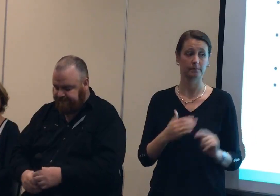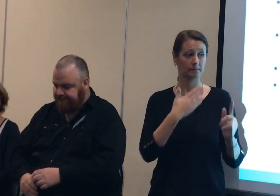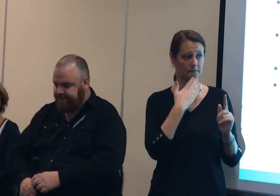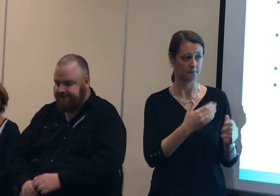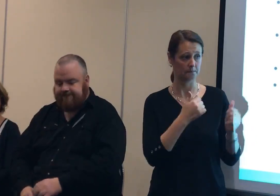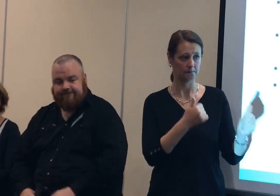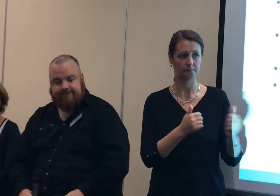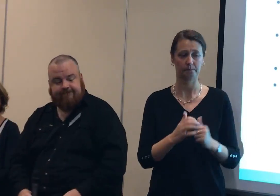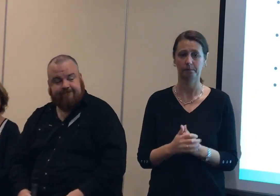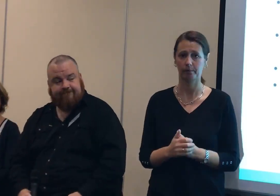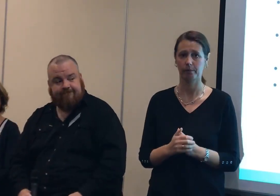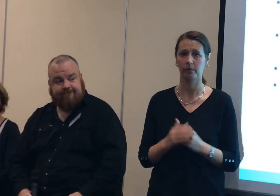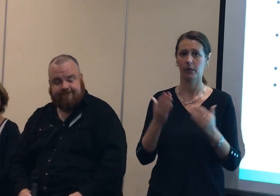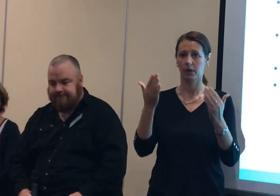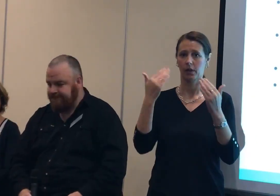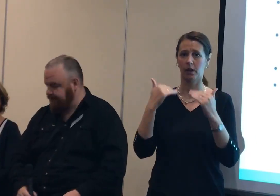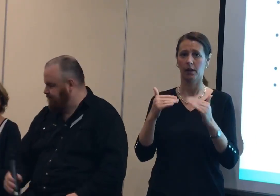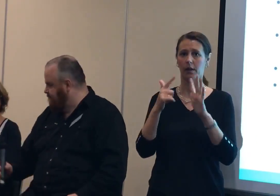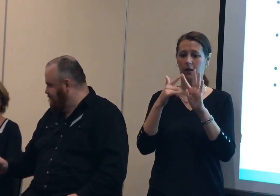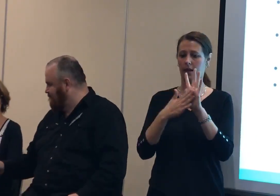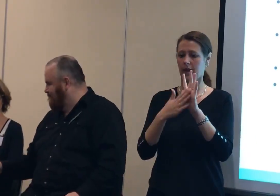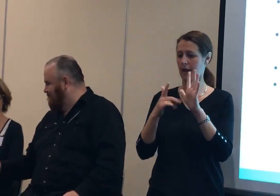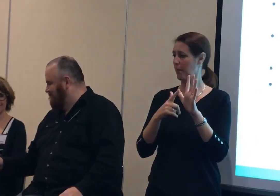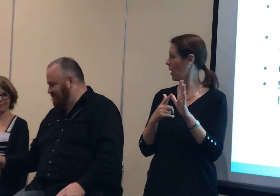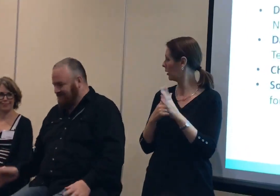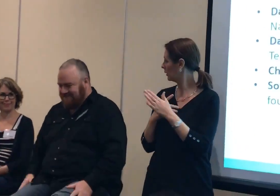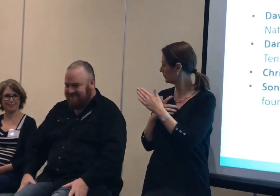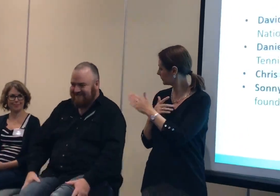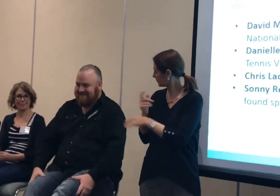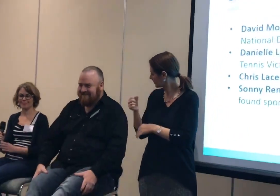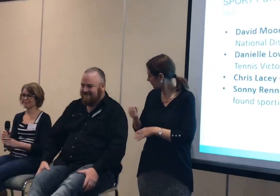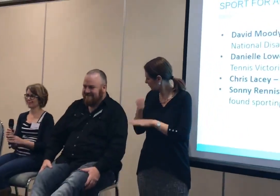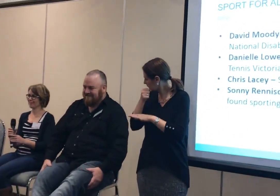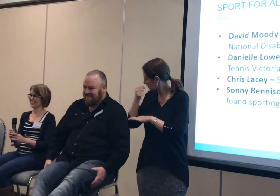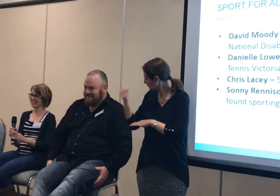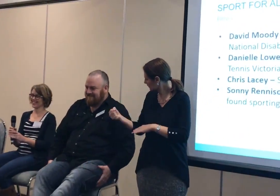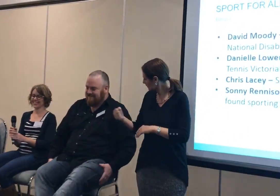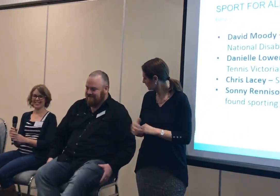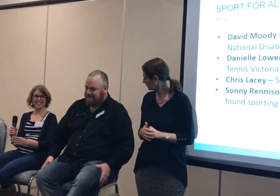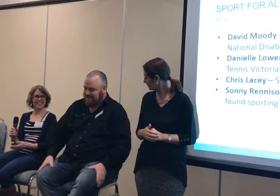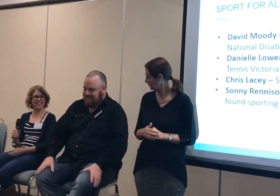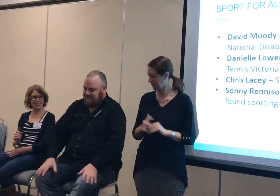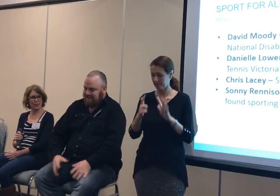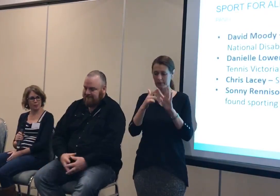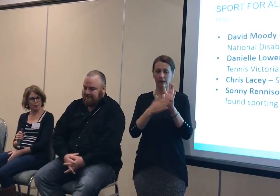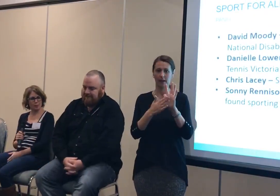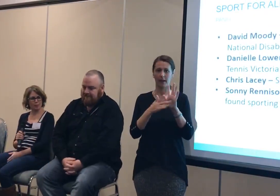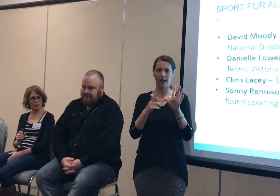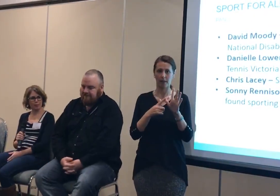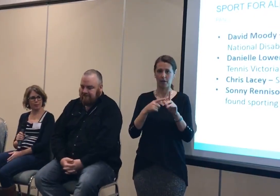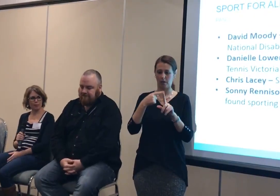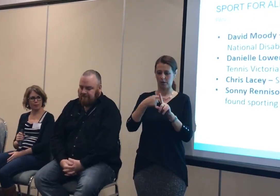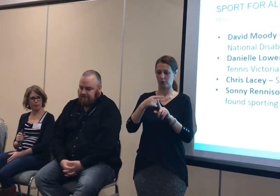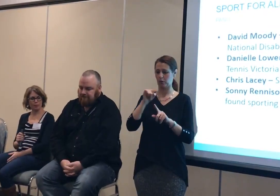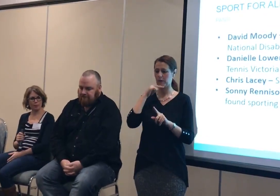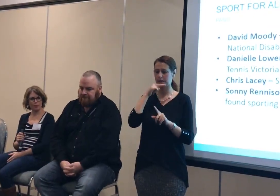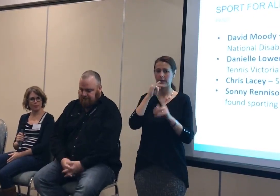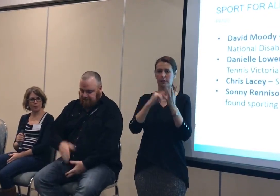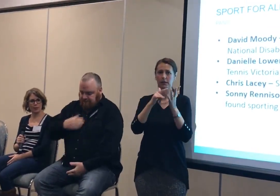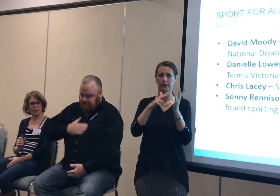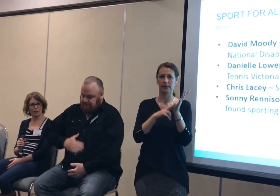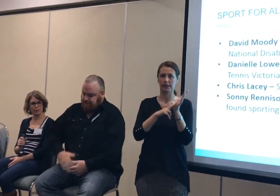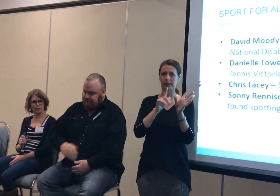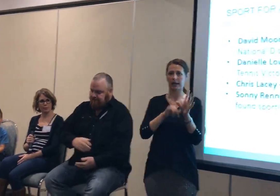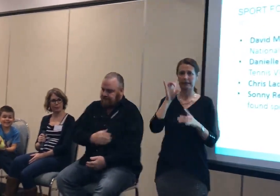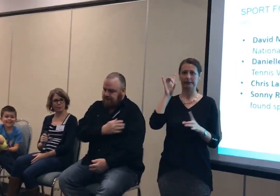Chris. We'll move on to you, Emma, if you want to pass the mic along. Emma, now yourself and your son, Sonny, star